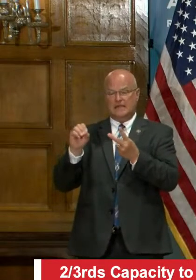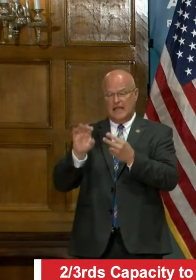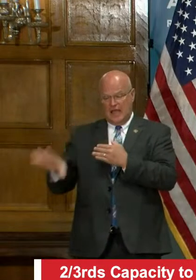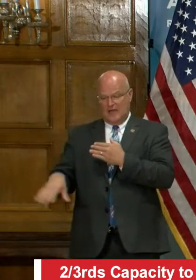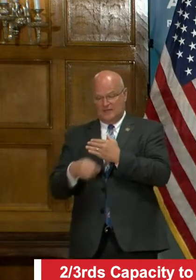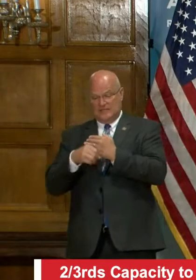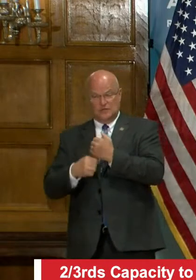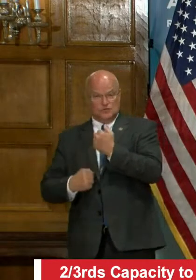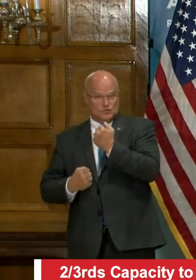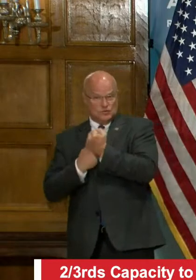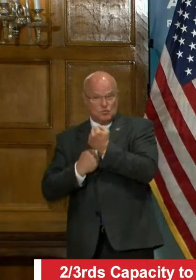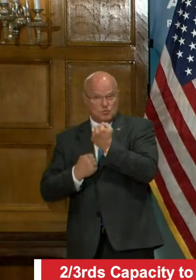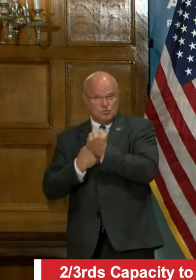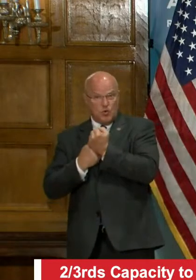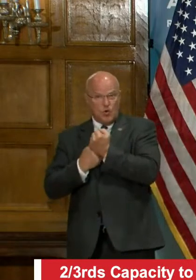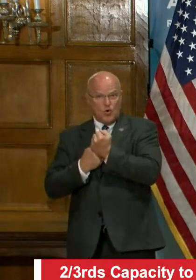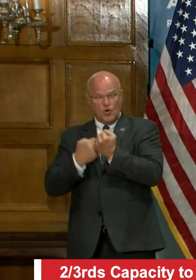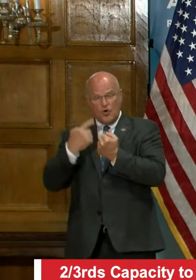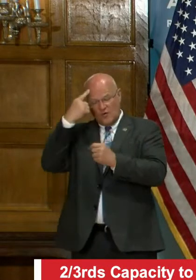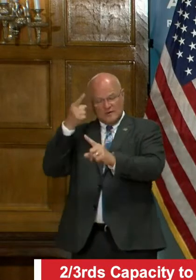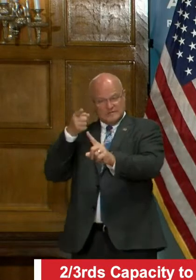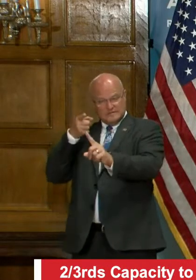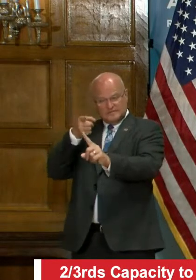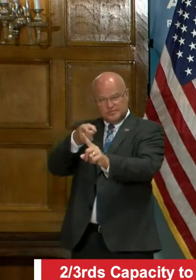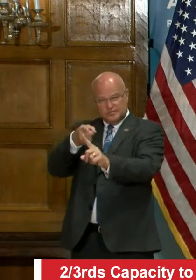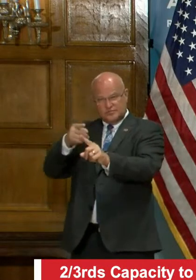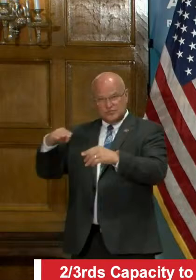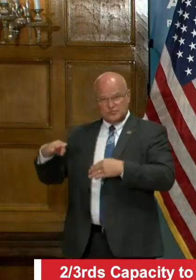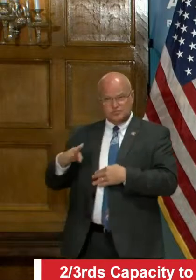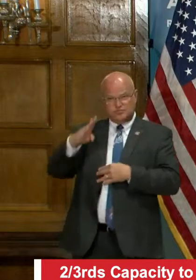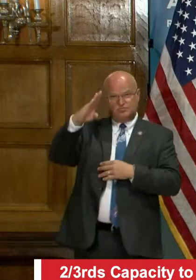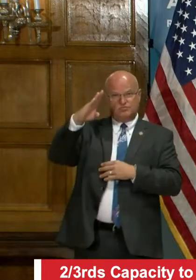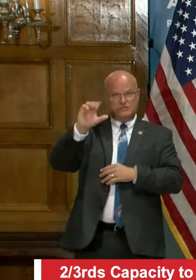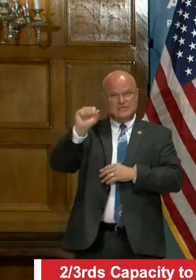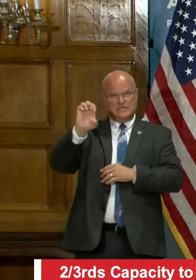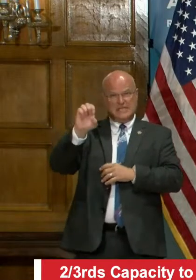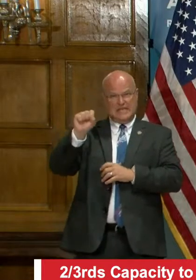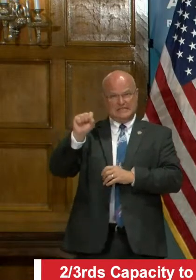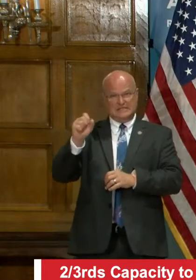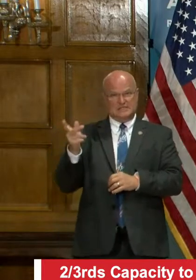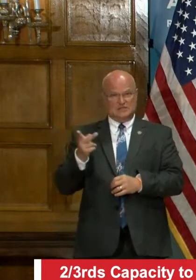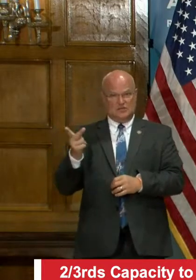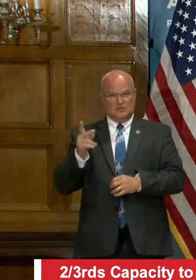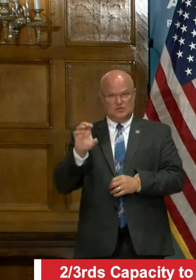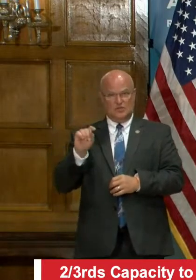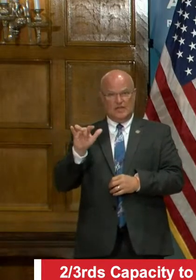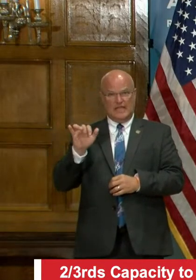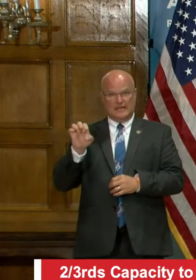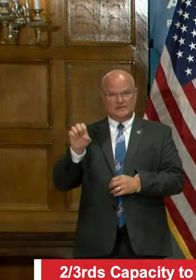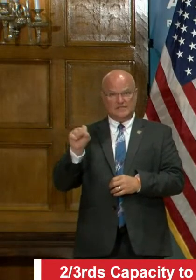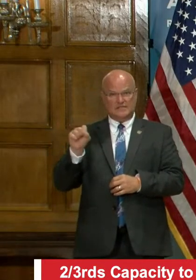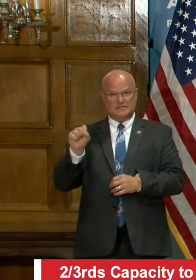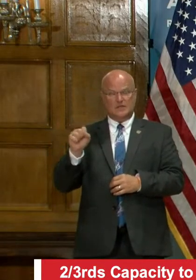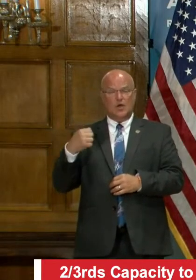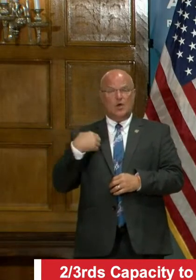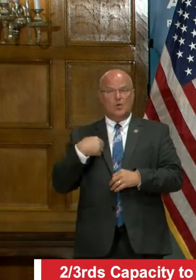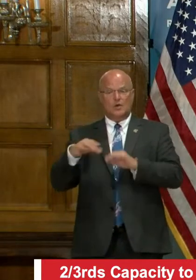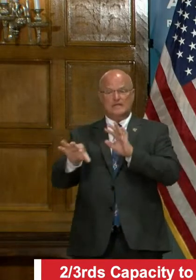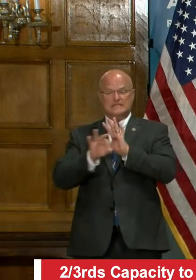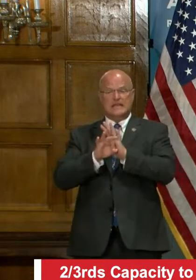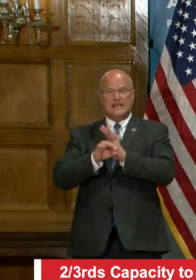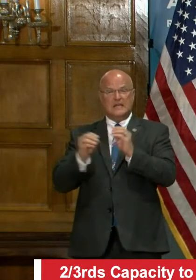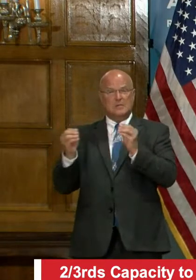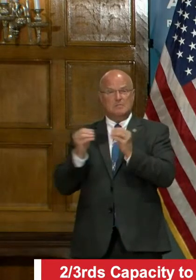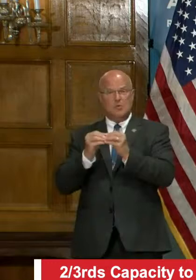additional support to target the surge in cases there in Benton and Washington County. And so we're assigning